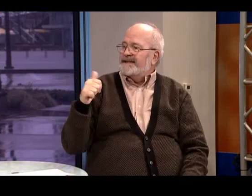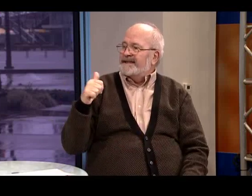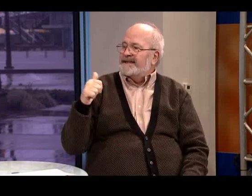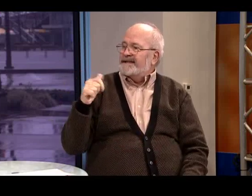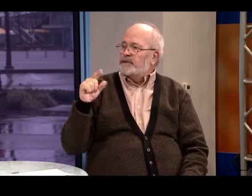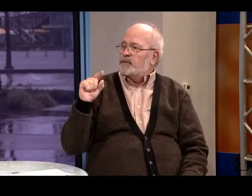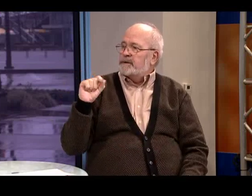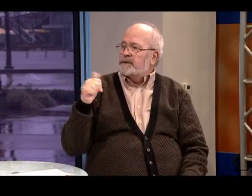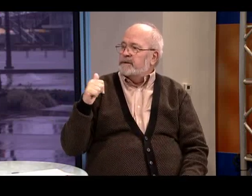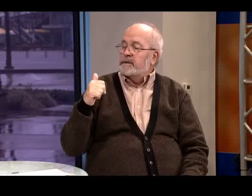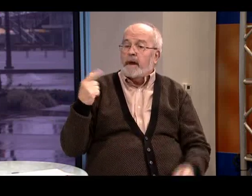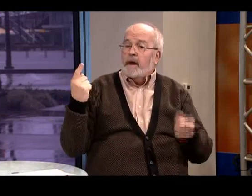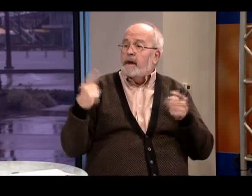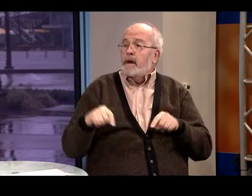Vancouver in 2010.